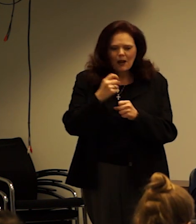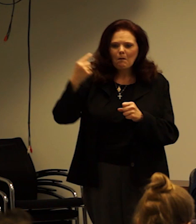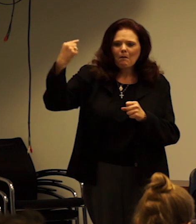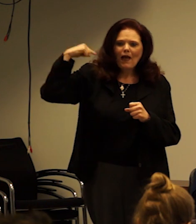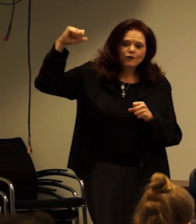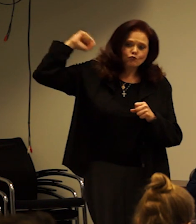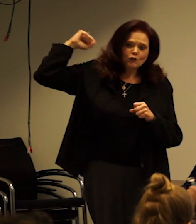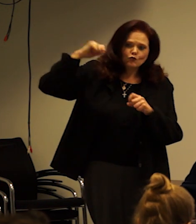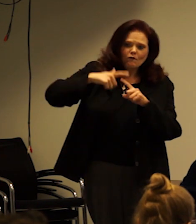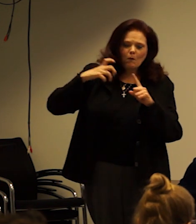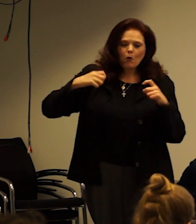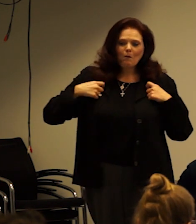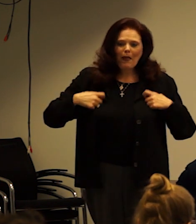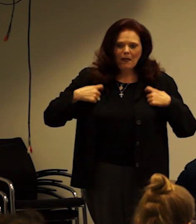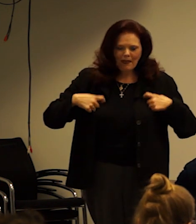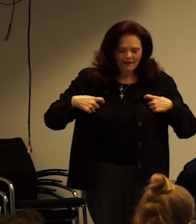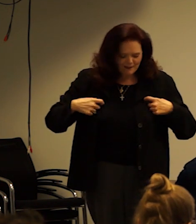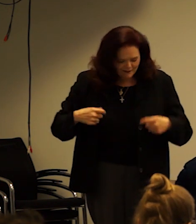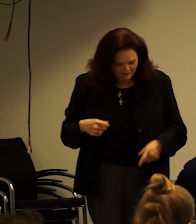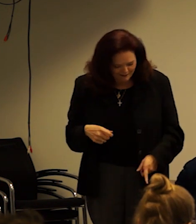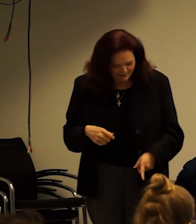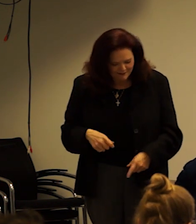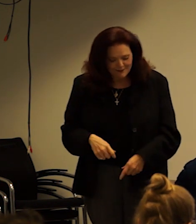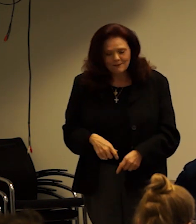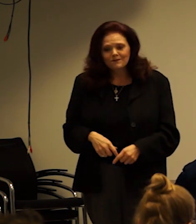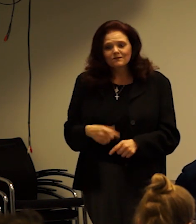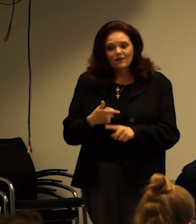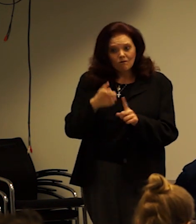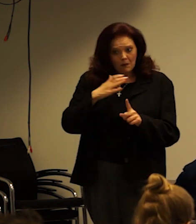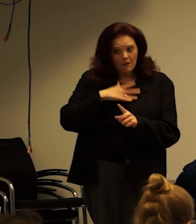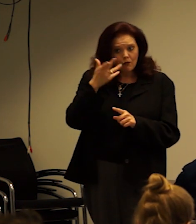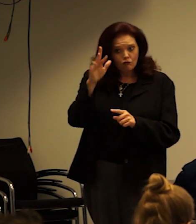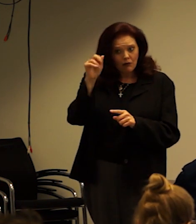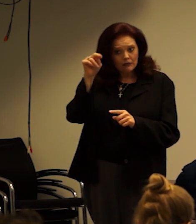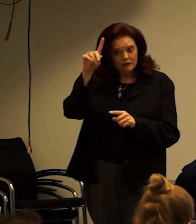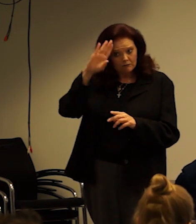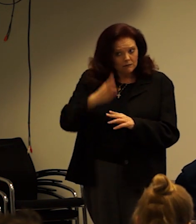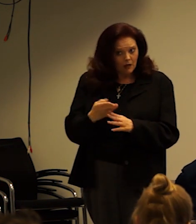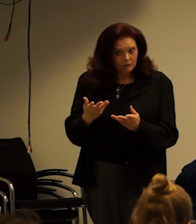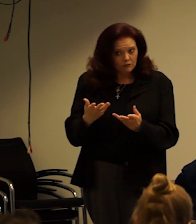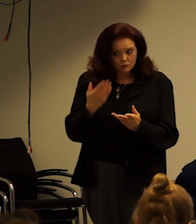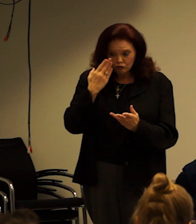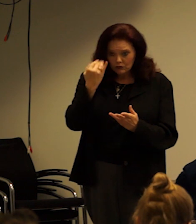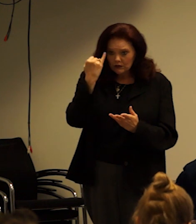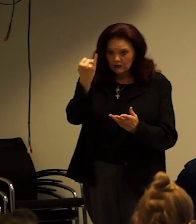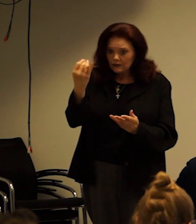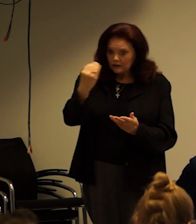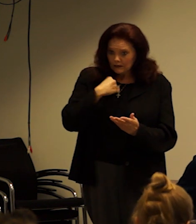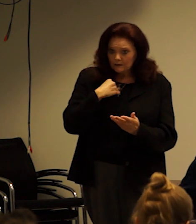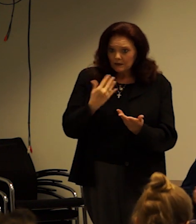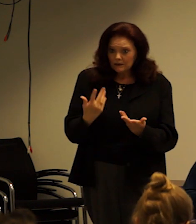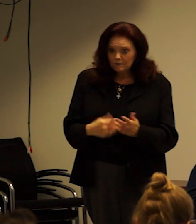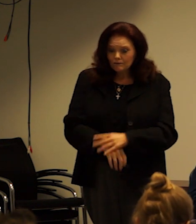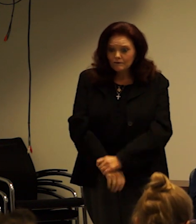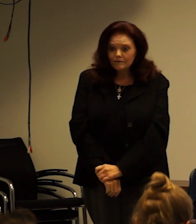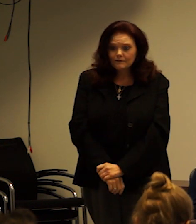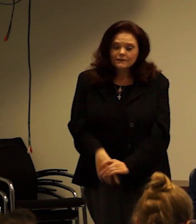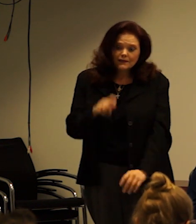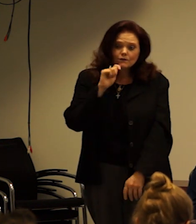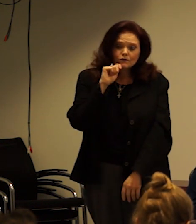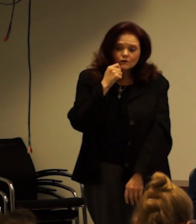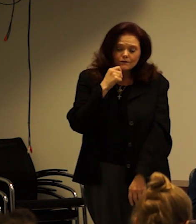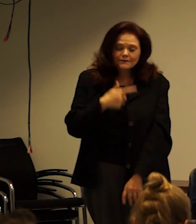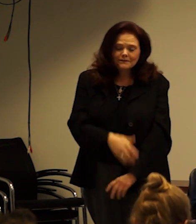from her backpack. Okay. From my grandson, you know, he had the good idea. Okay. Cool. All